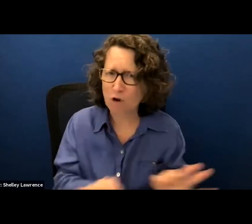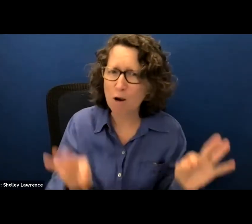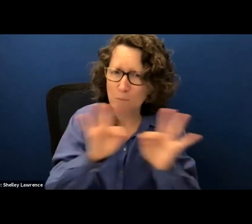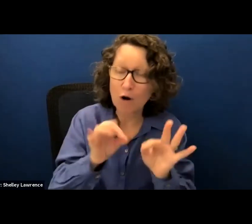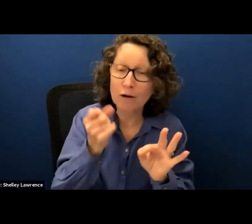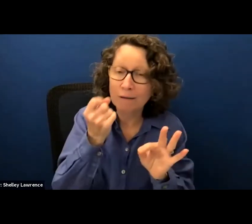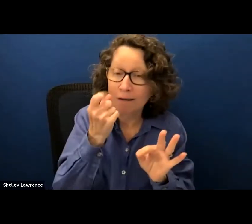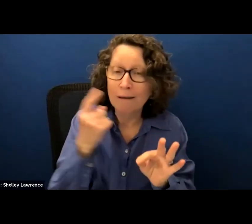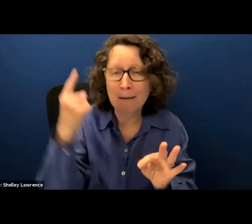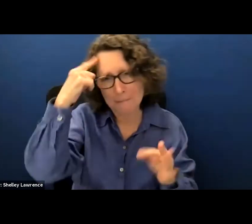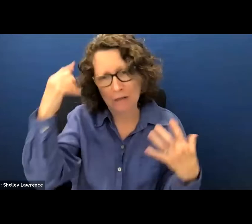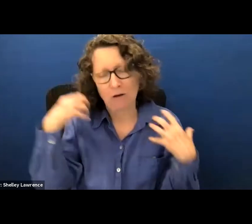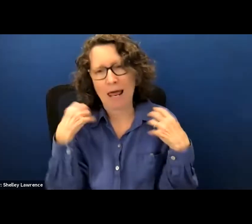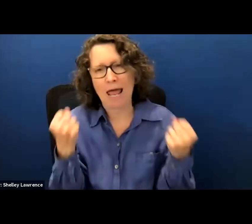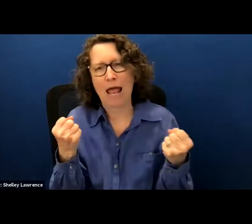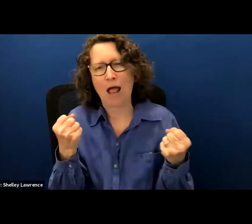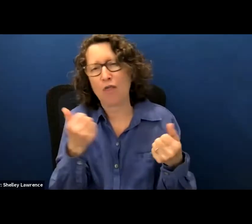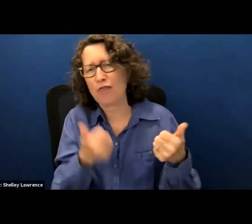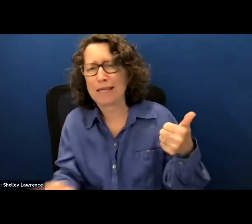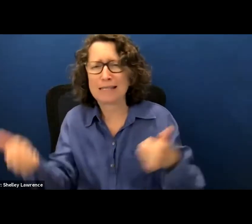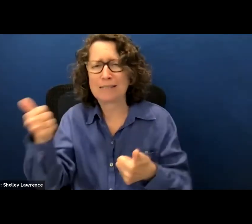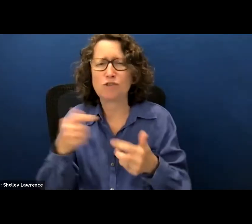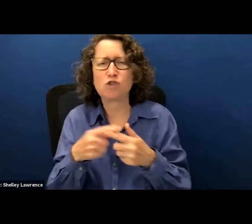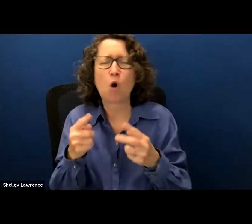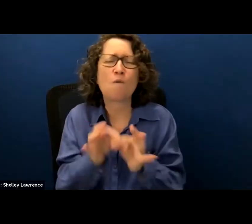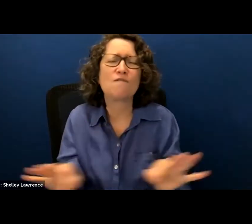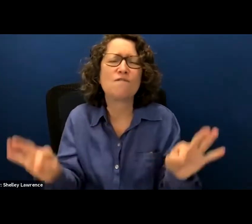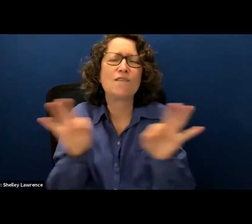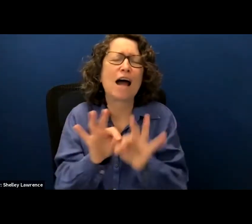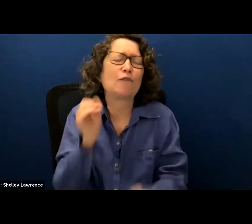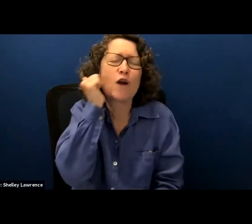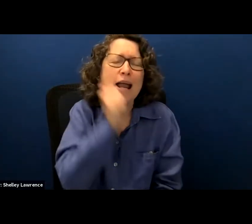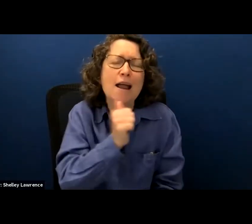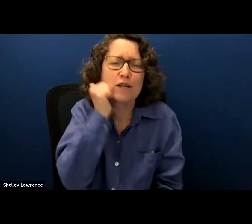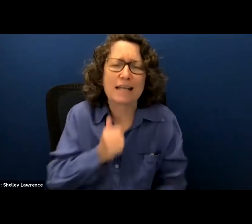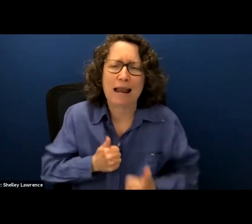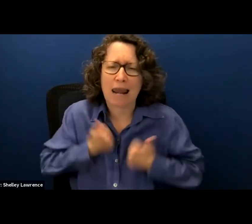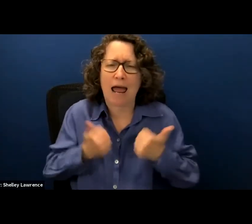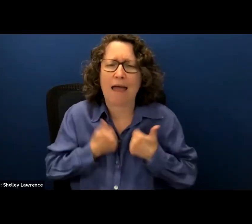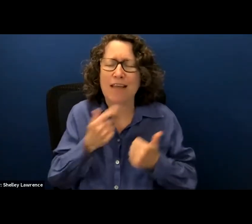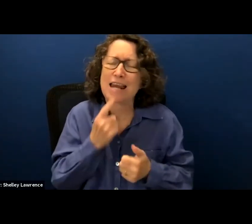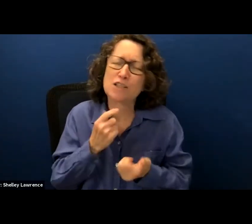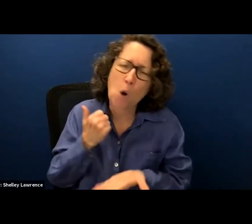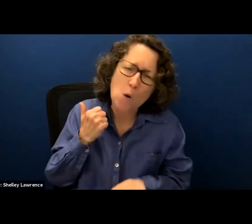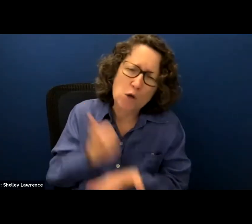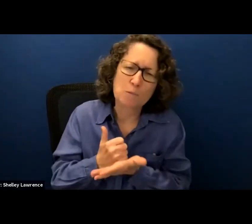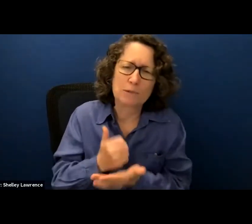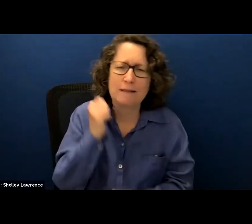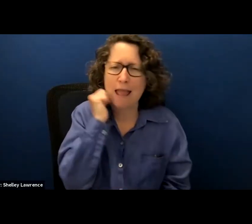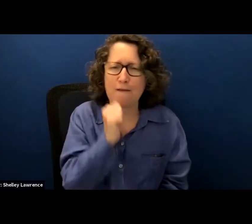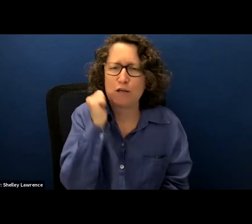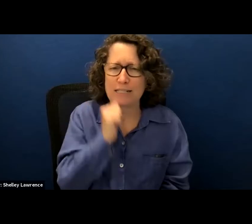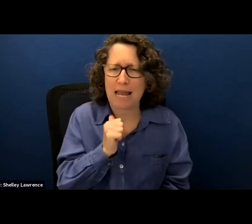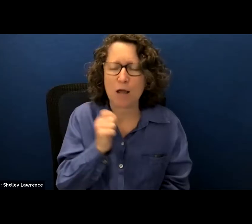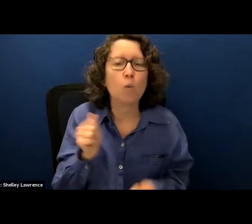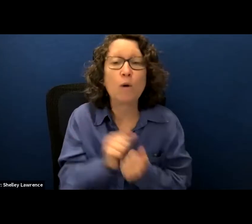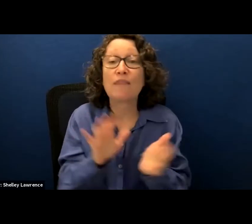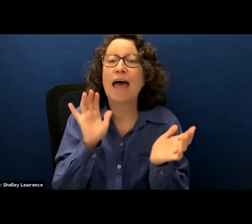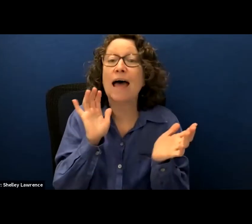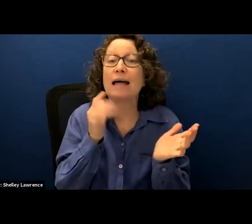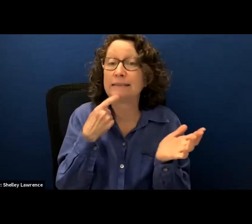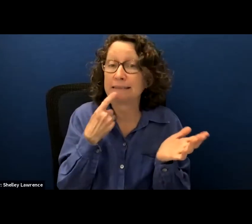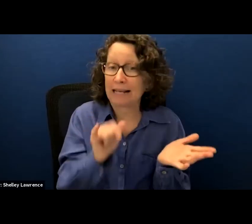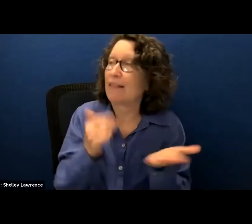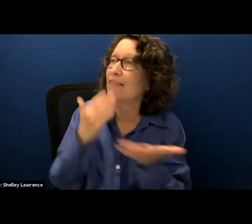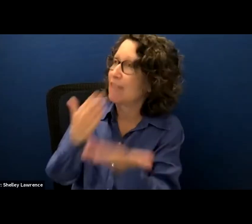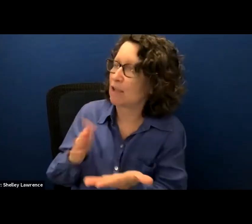mental health is so vital to our everyday lives and is so useful on a daily basis. With that being said, thank